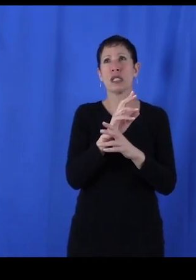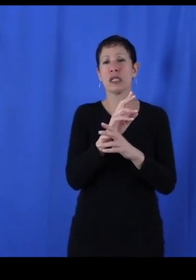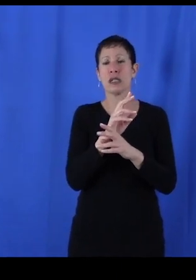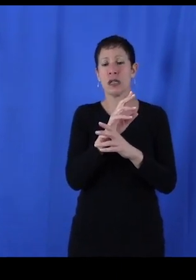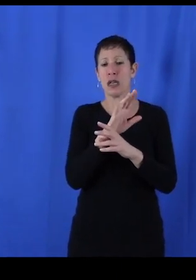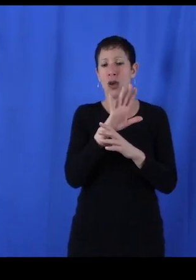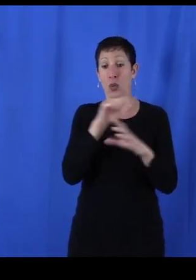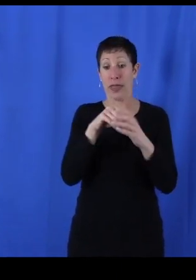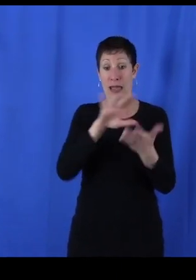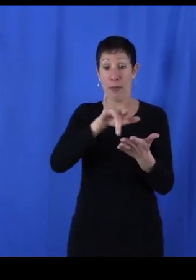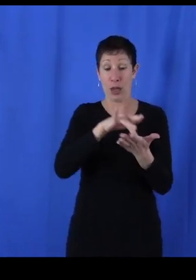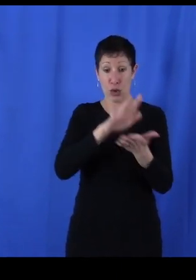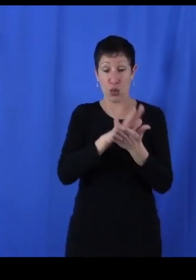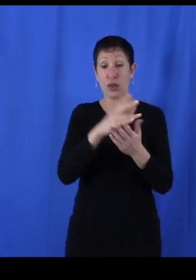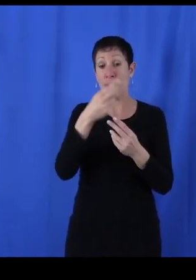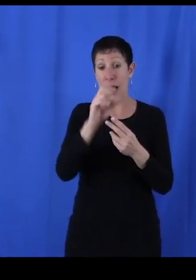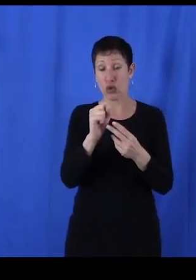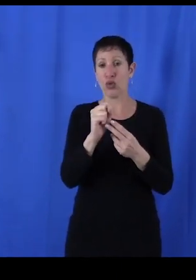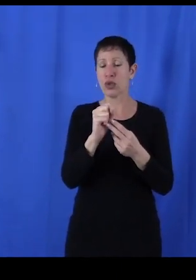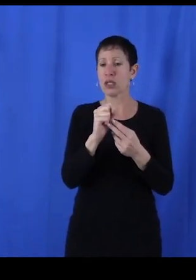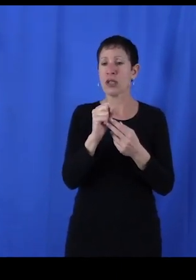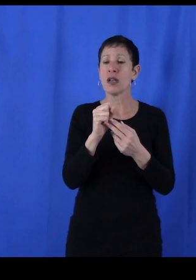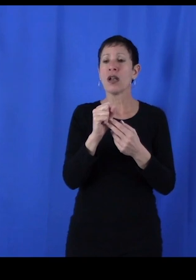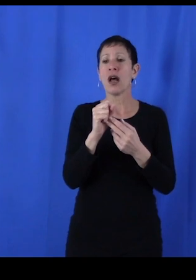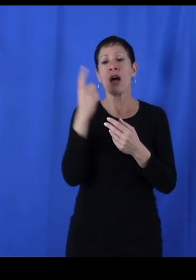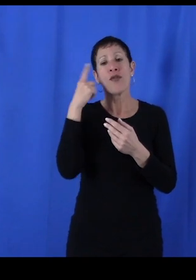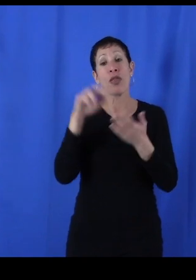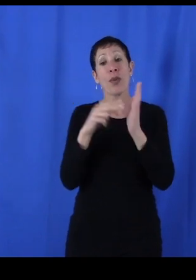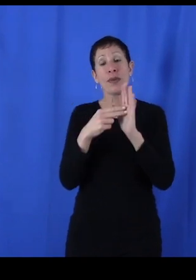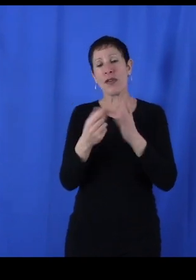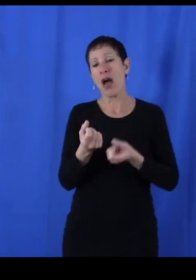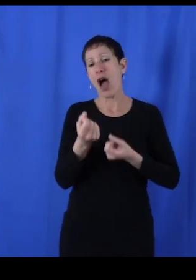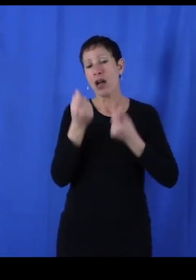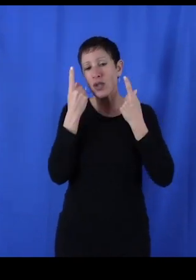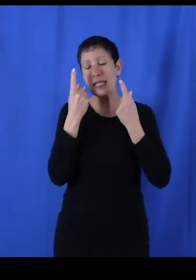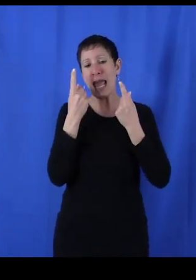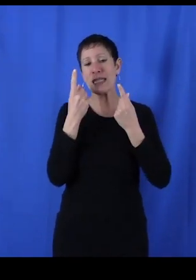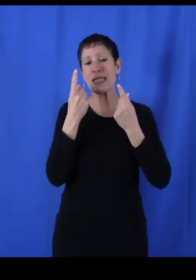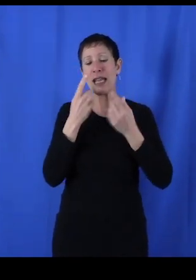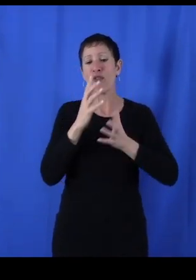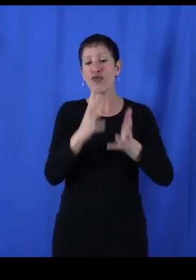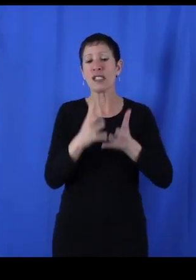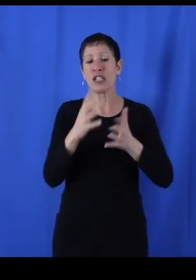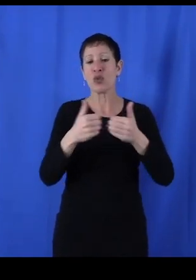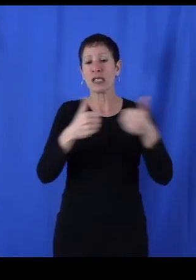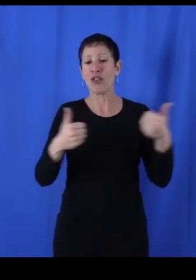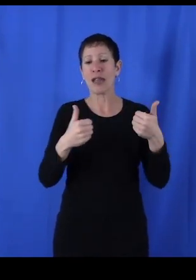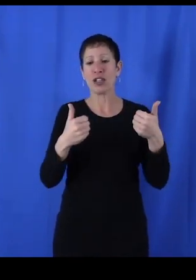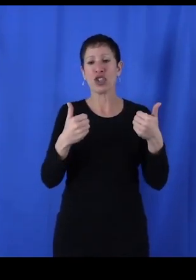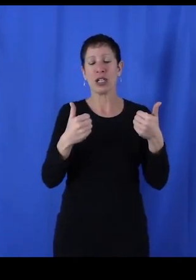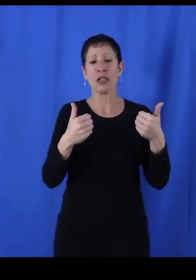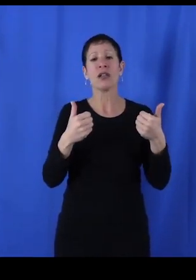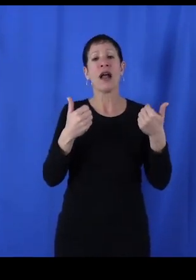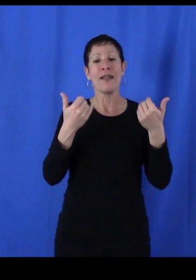middle schools and high schools in order to understand residual segregation in the South.